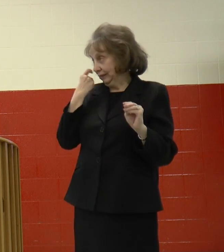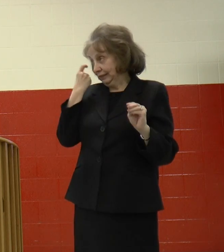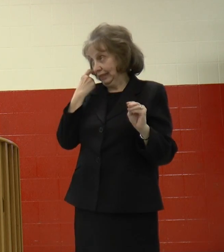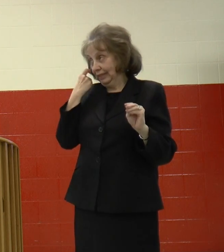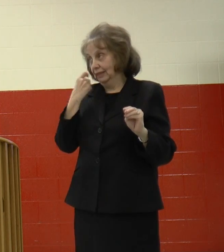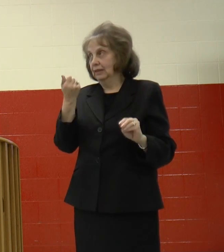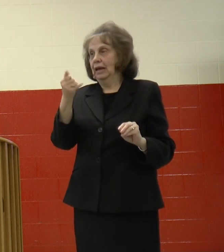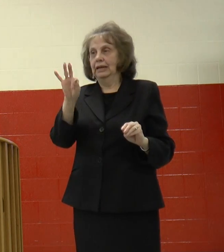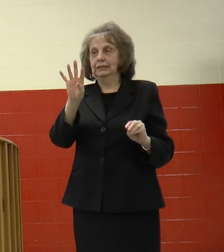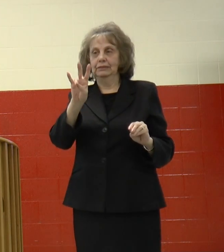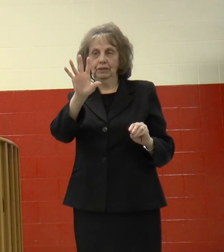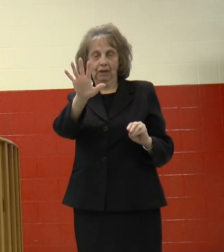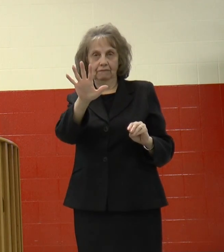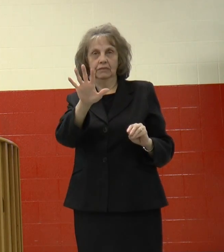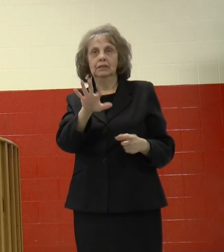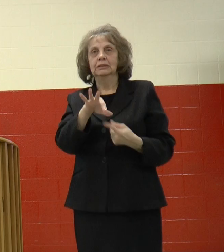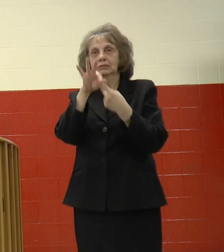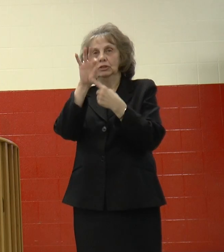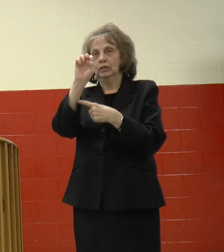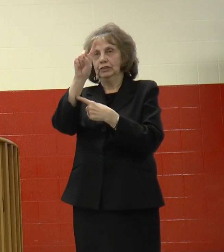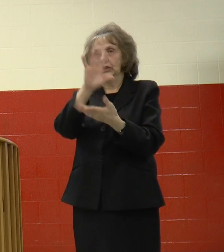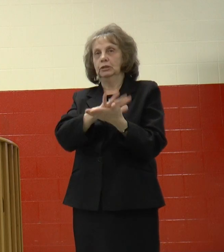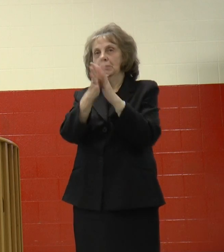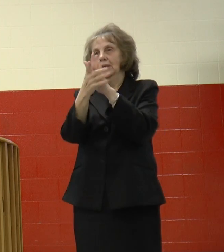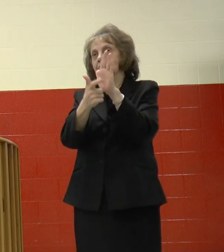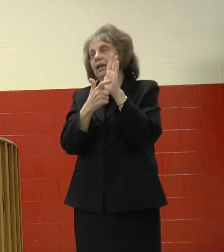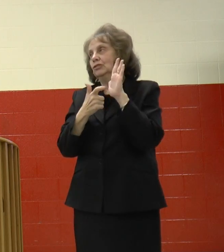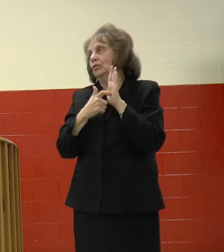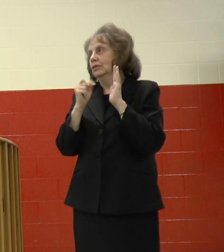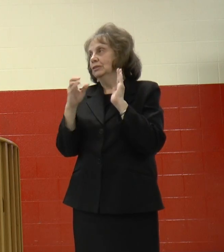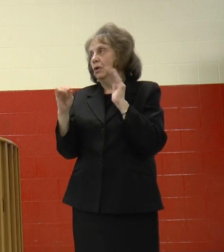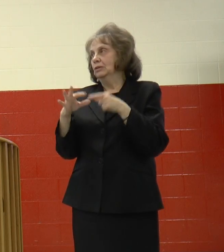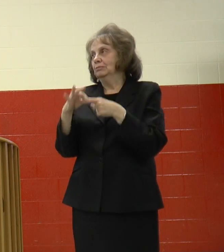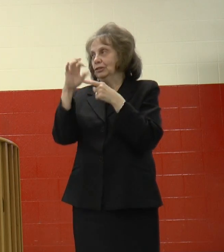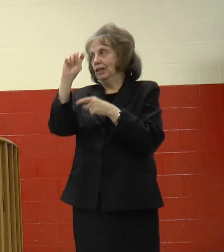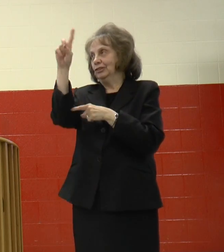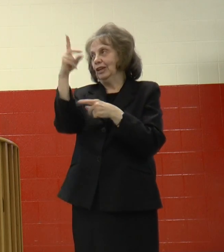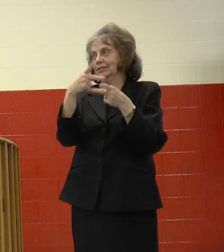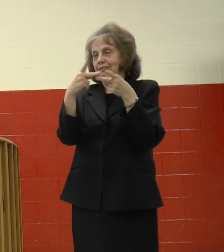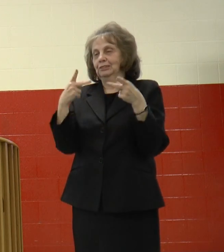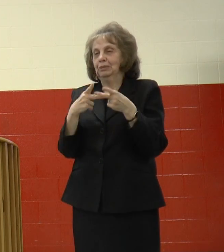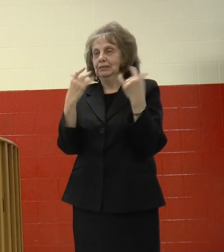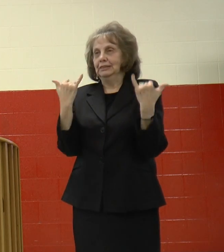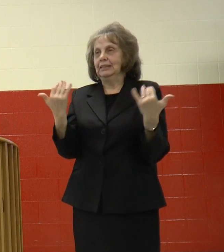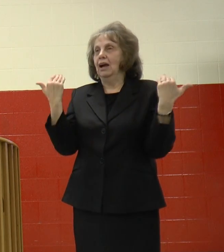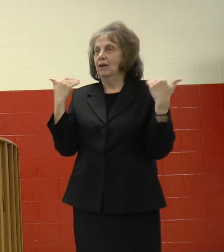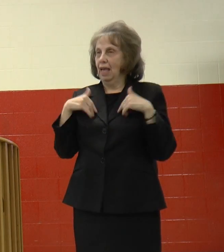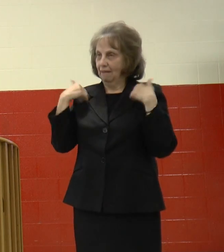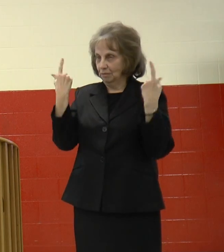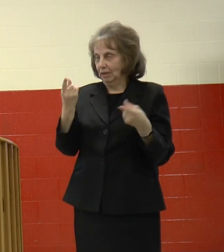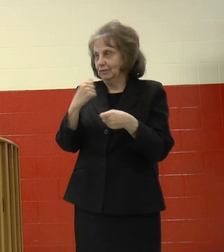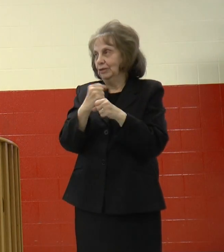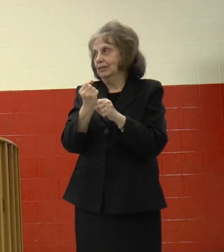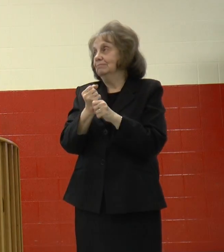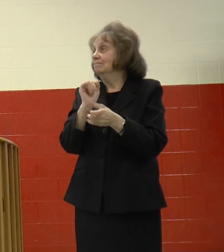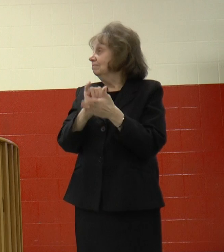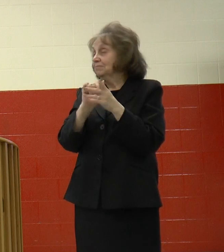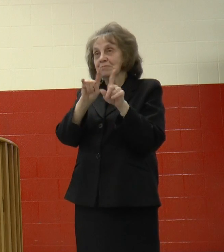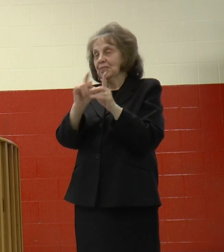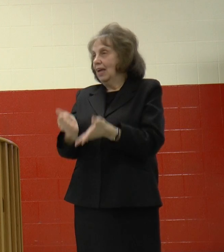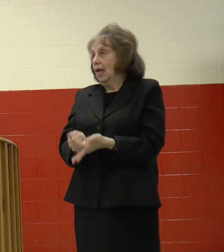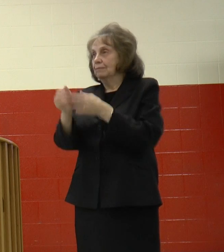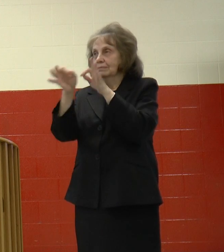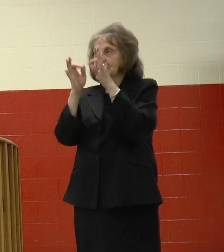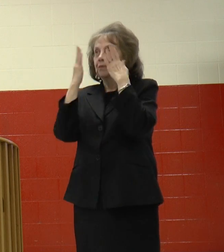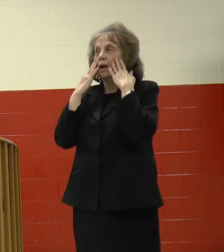in 1975, special education became mandatory. So special education spaces now have been created. But that also helps explain